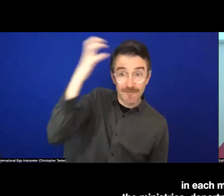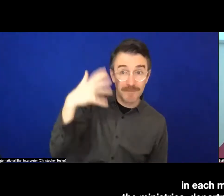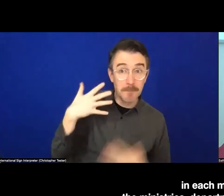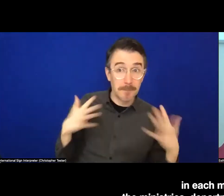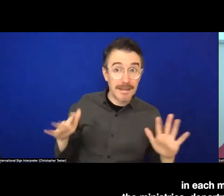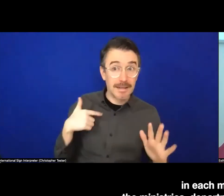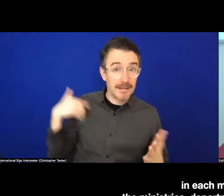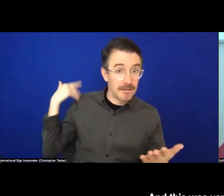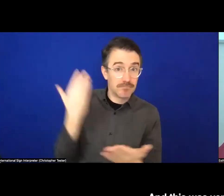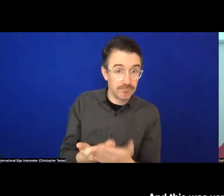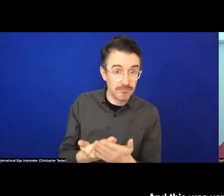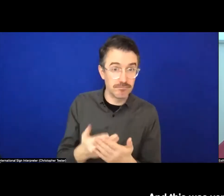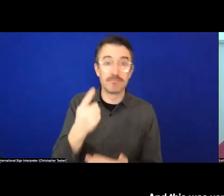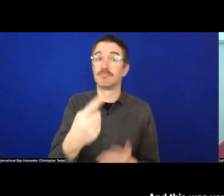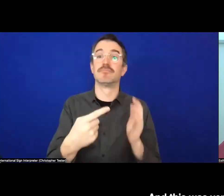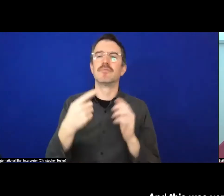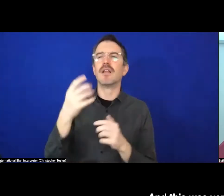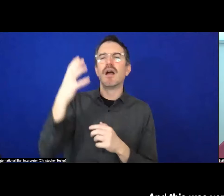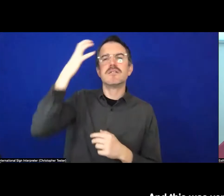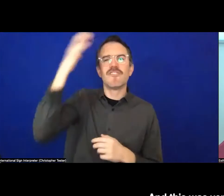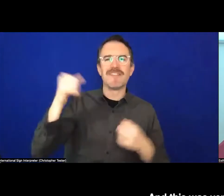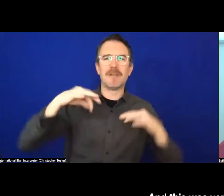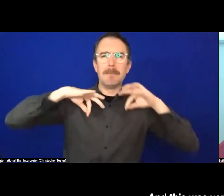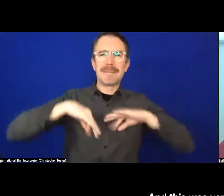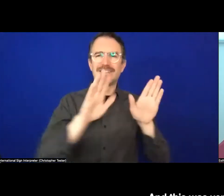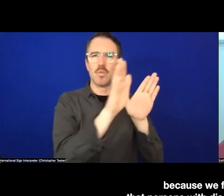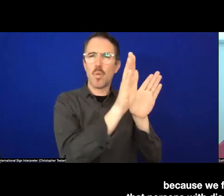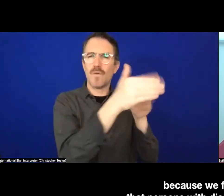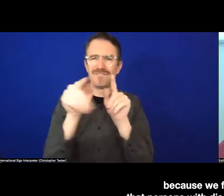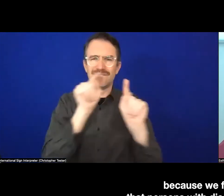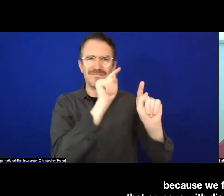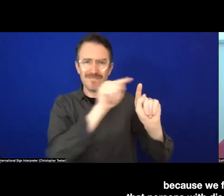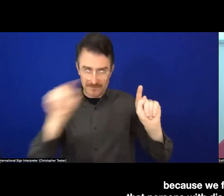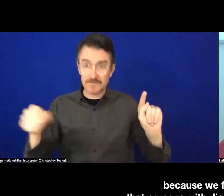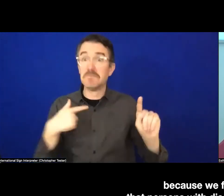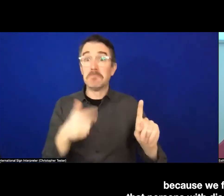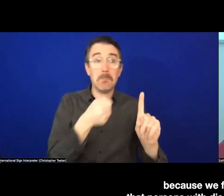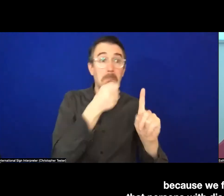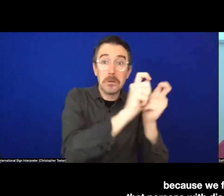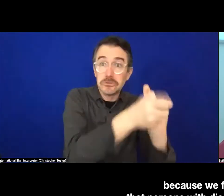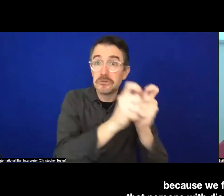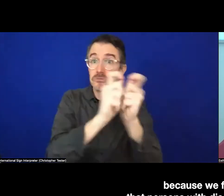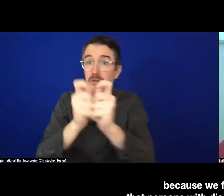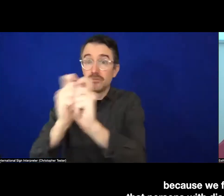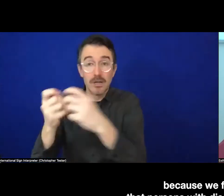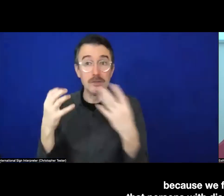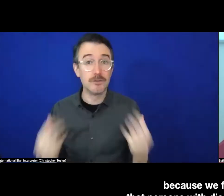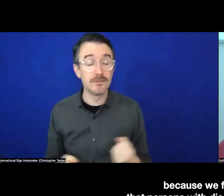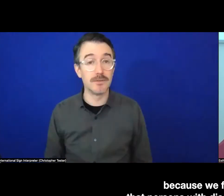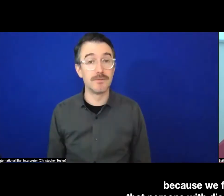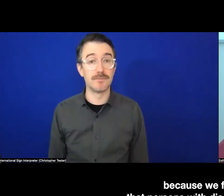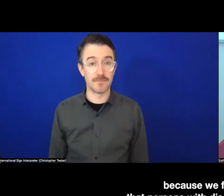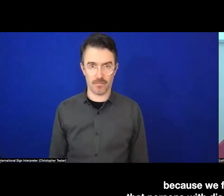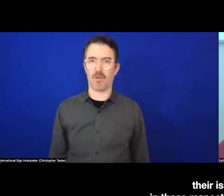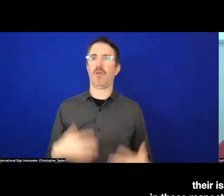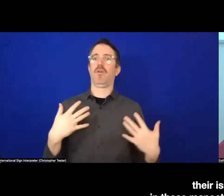department, and agency. And this was very helpful to us because we found ways